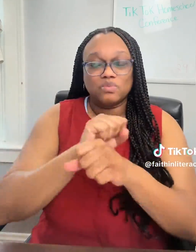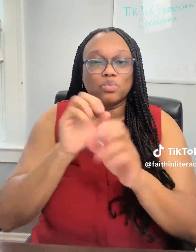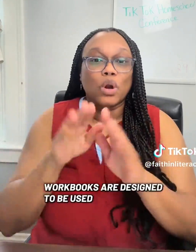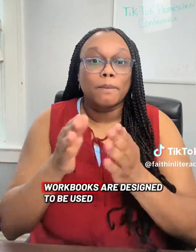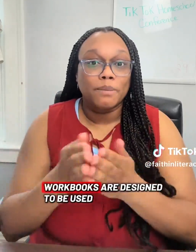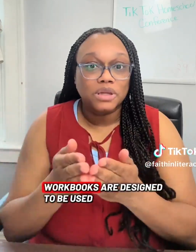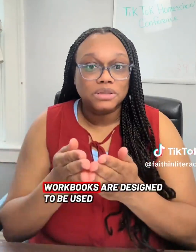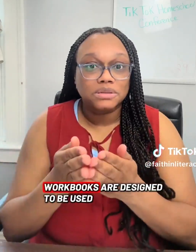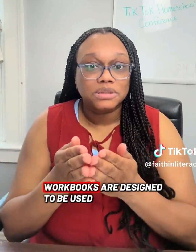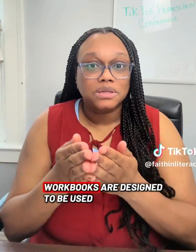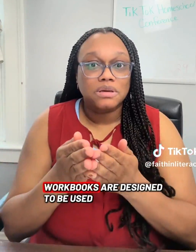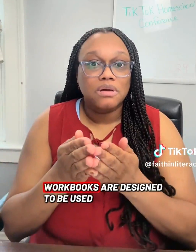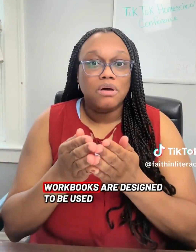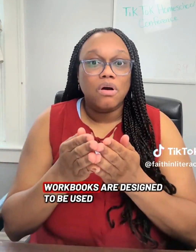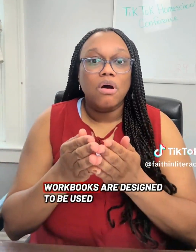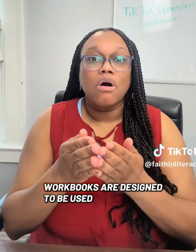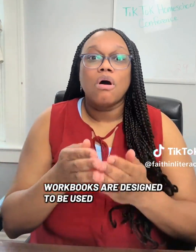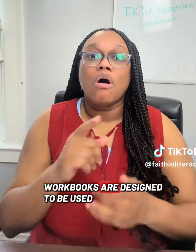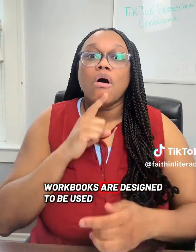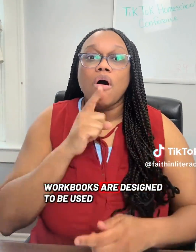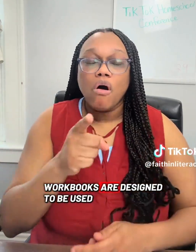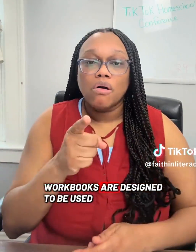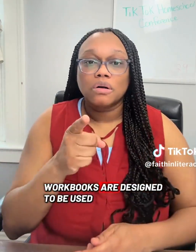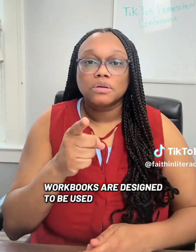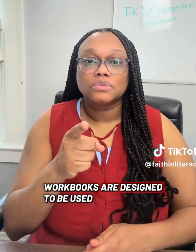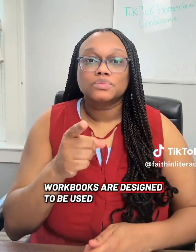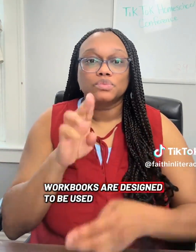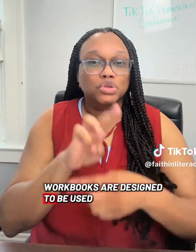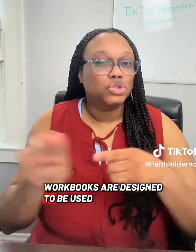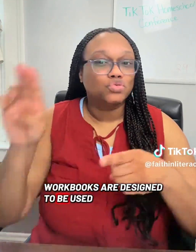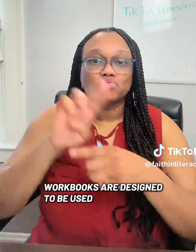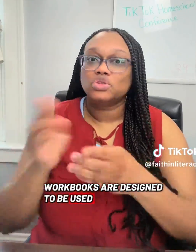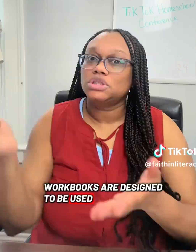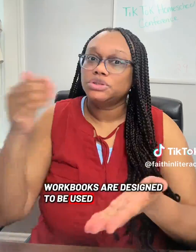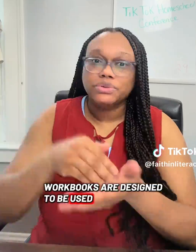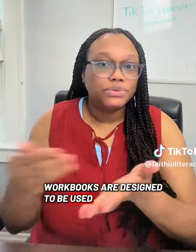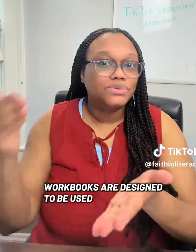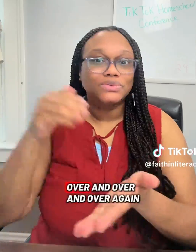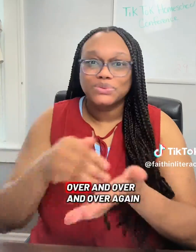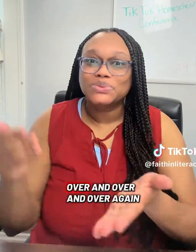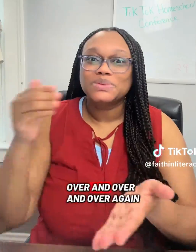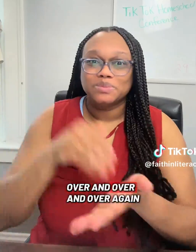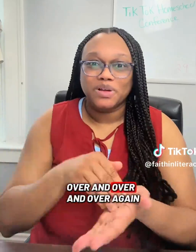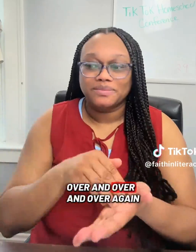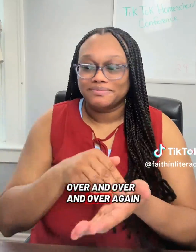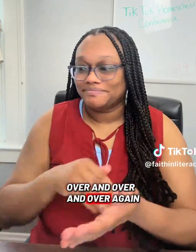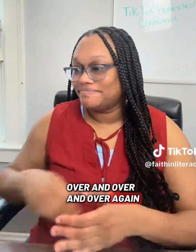These workbooks are designed to be used over and over and over again.